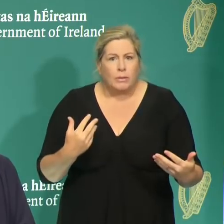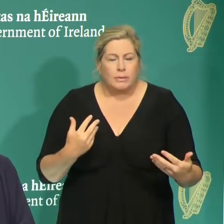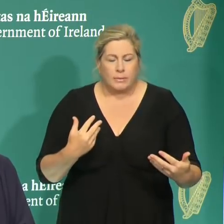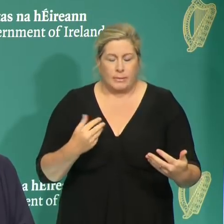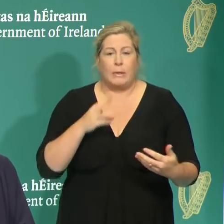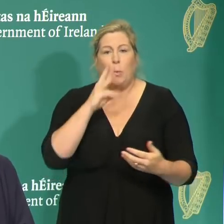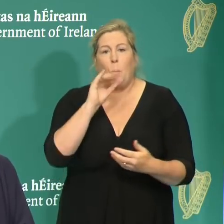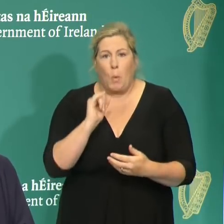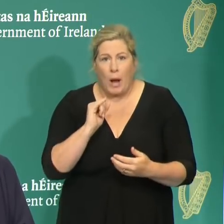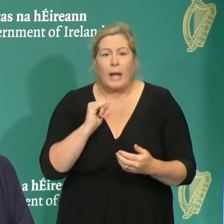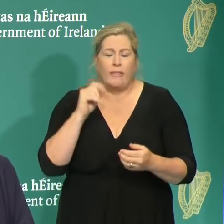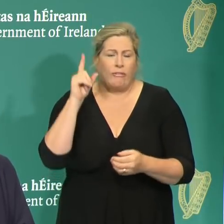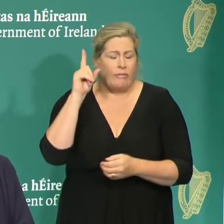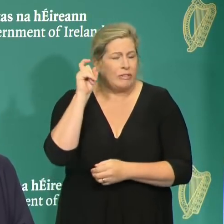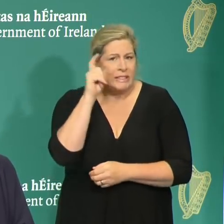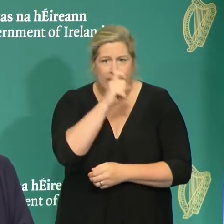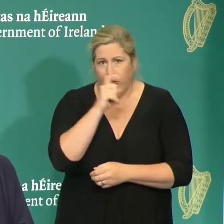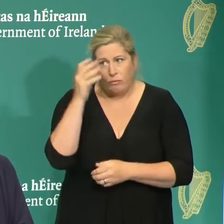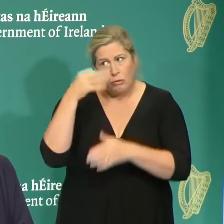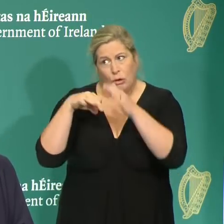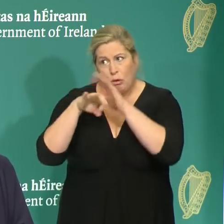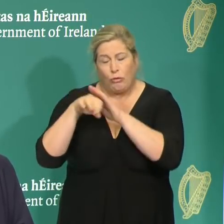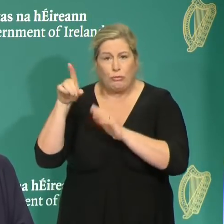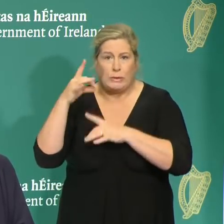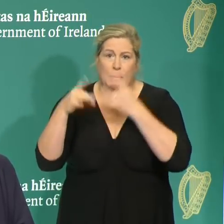reason, it was a very difficult decision to make.